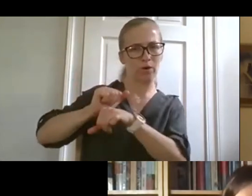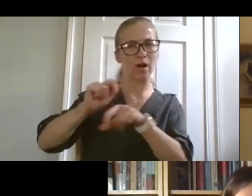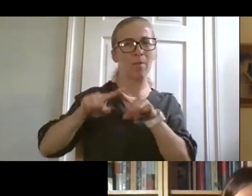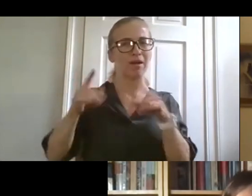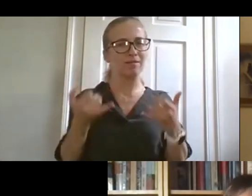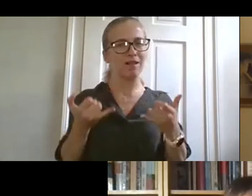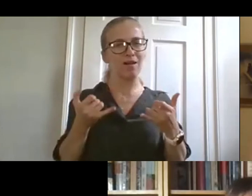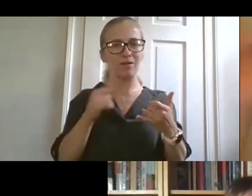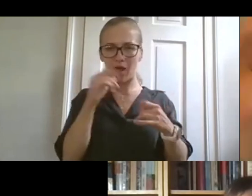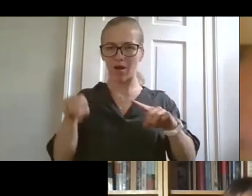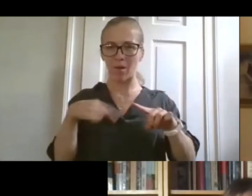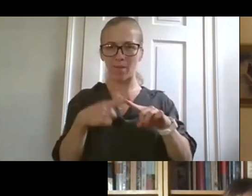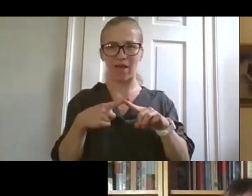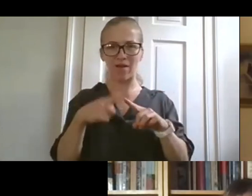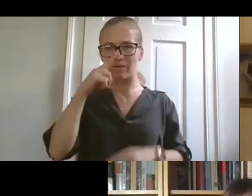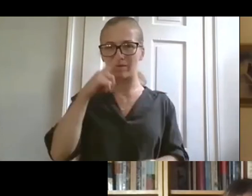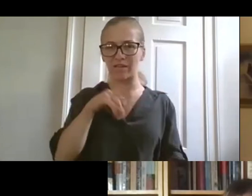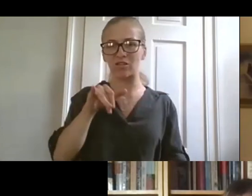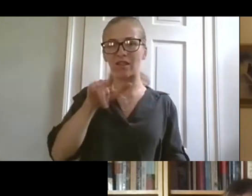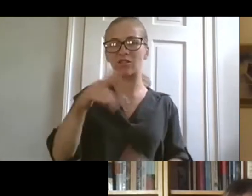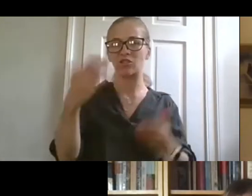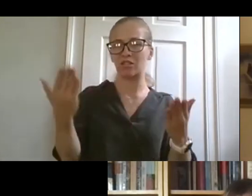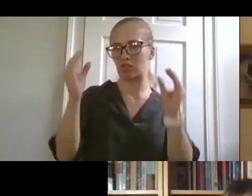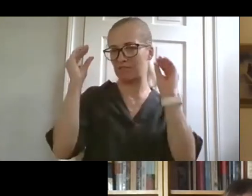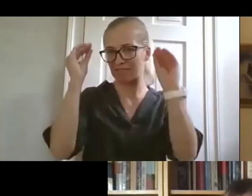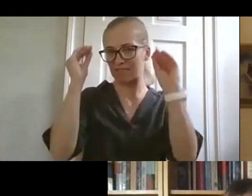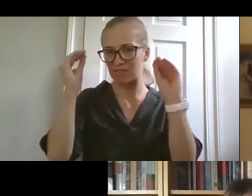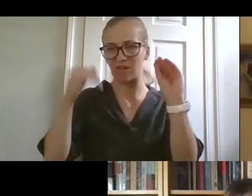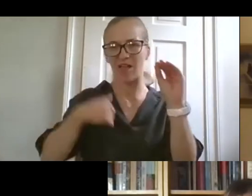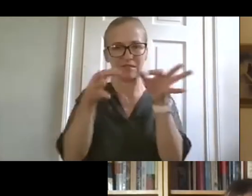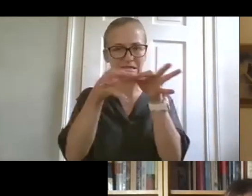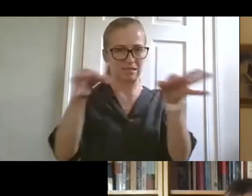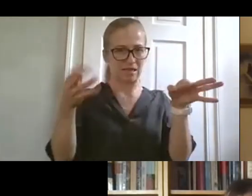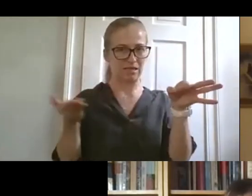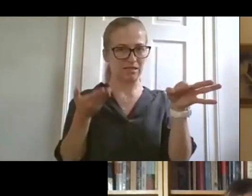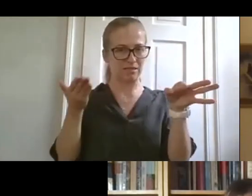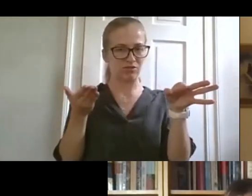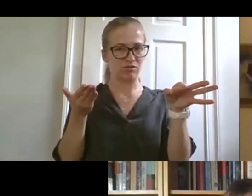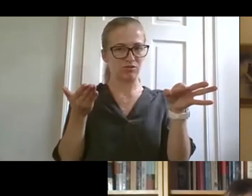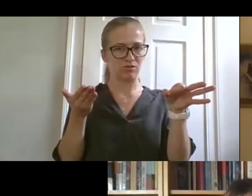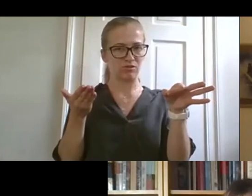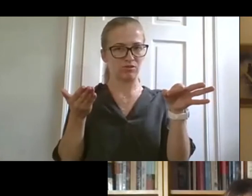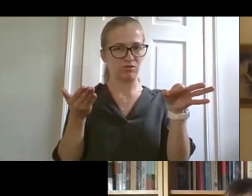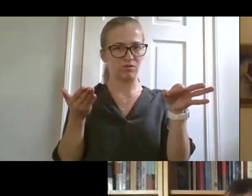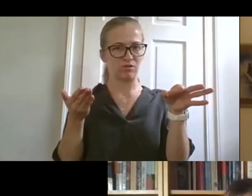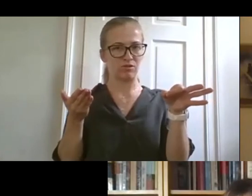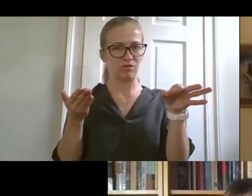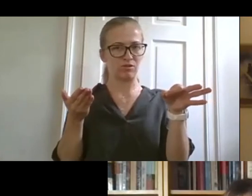not about the fiction that she is here teaching. There's a sentence here that I